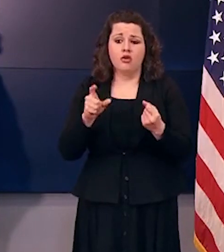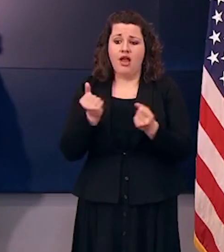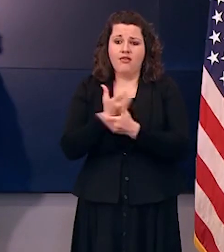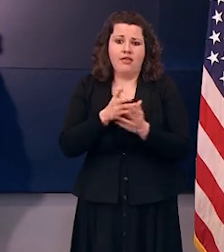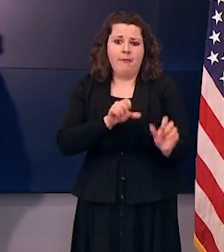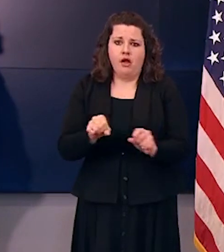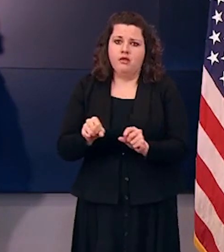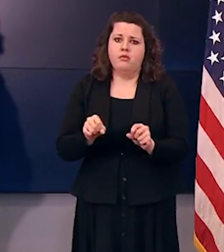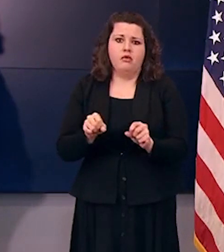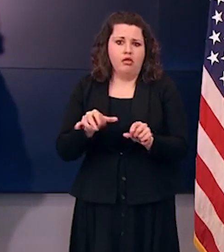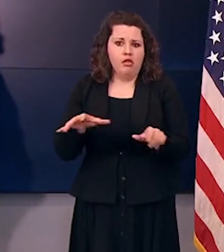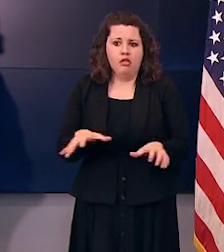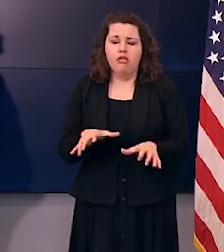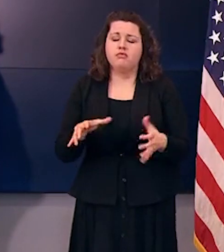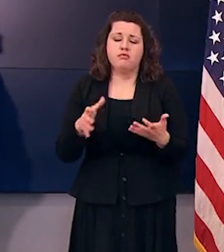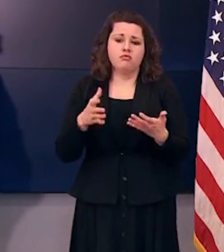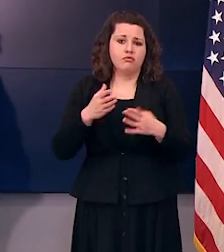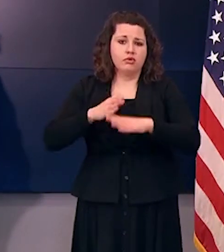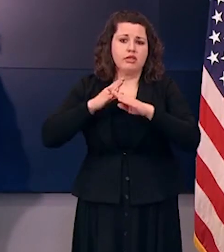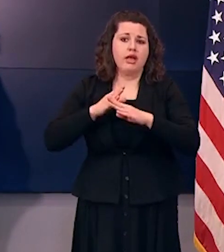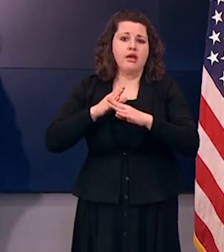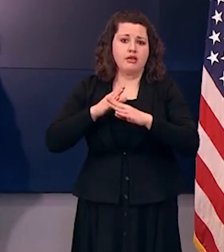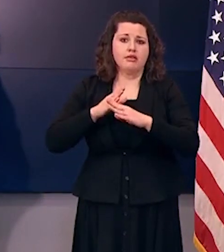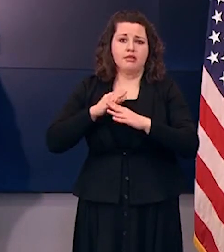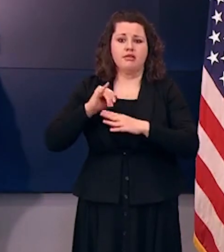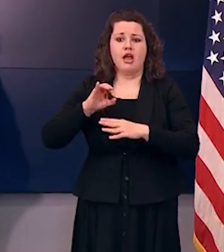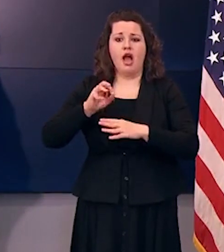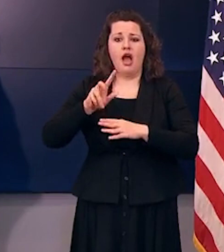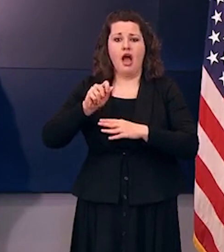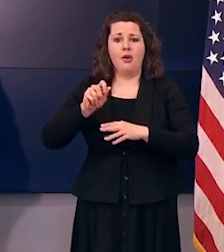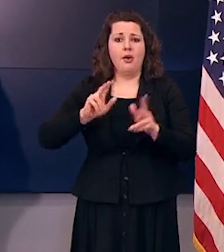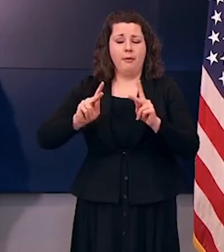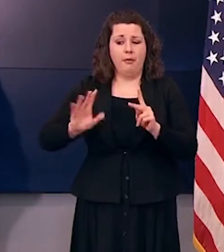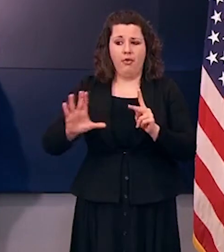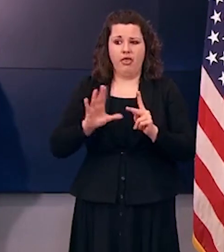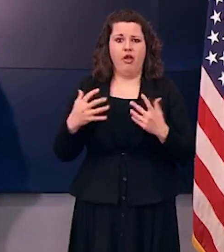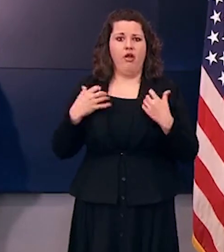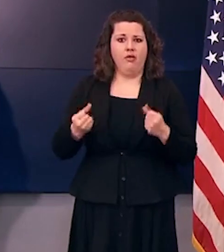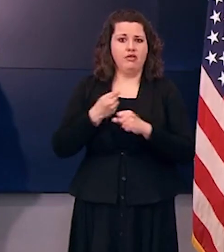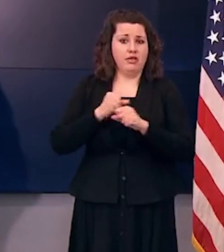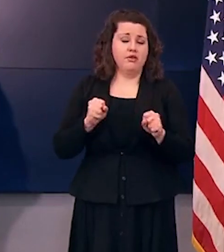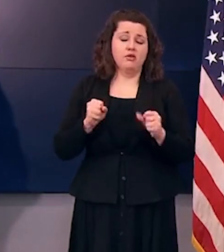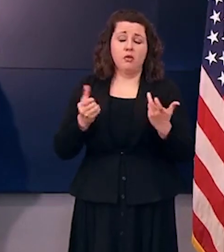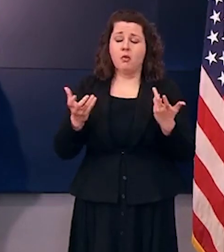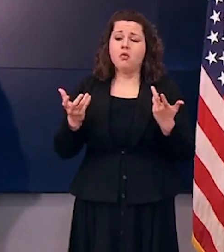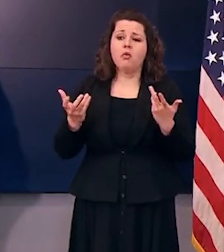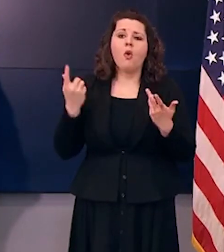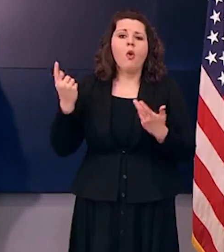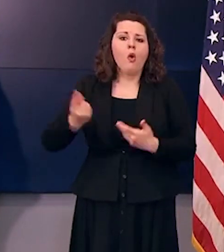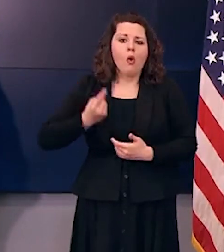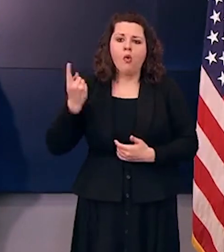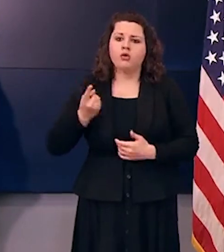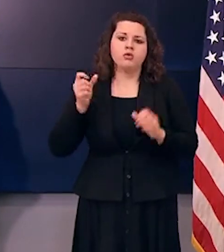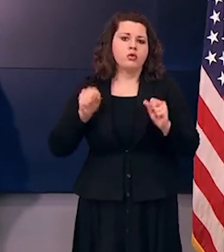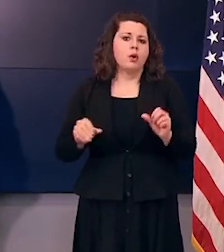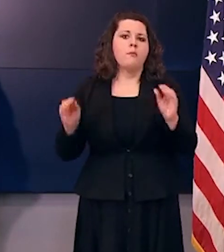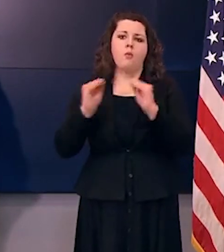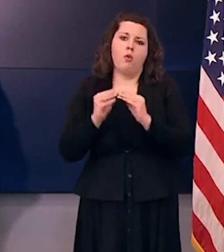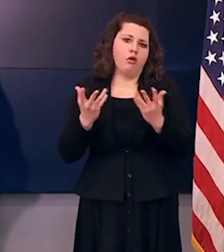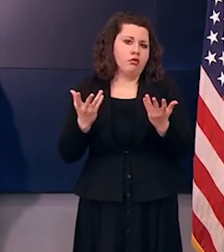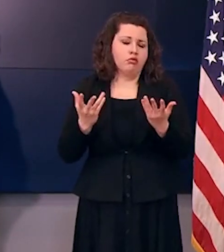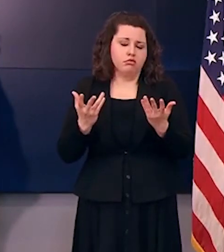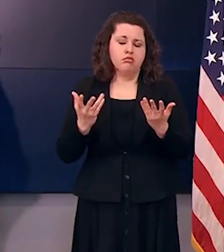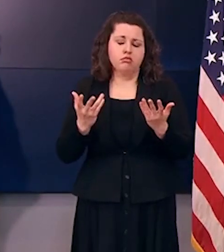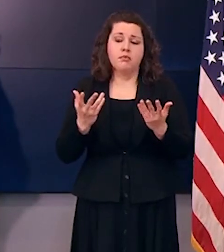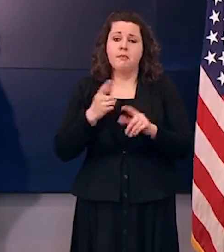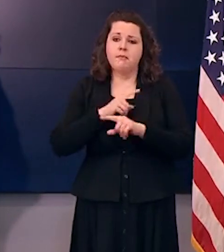we can to protect the health and safety of Iowans. So we could probably there's always more we could have done, but